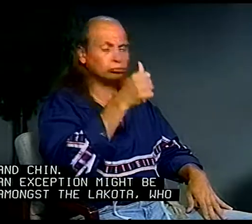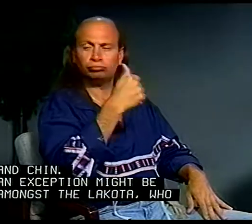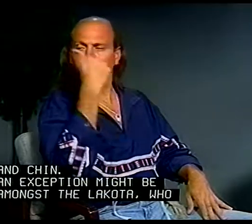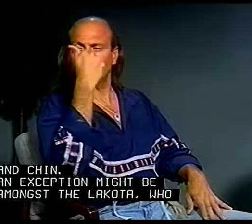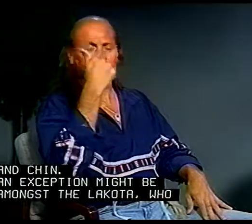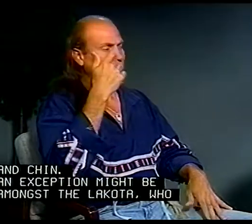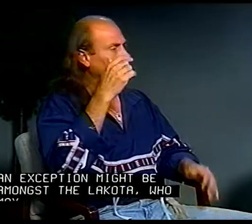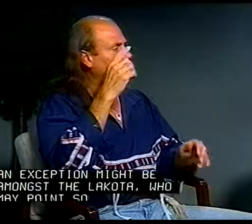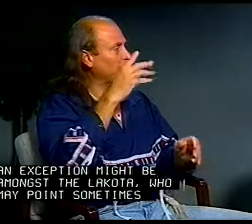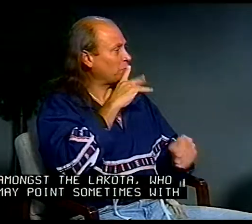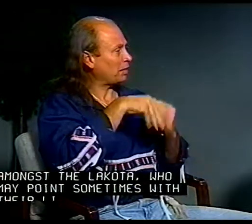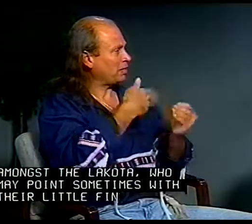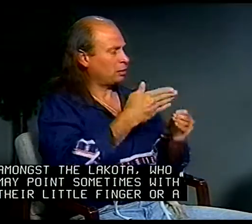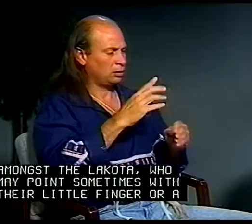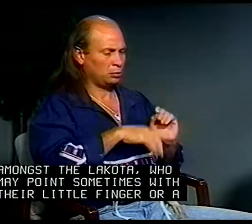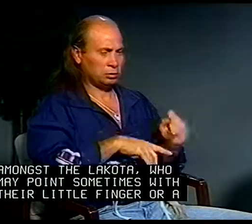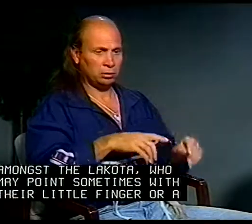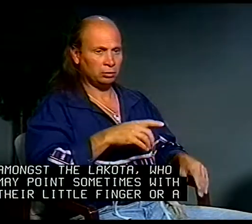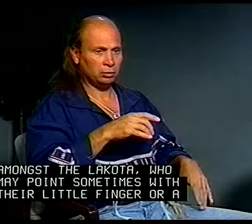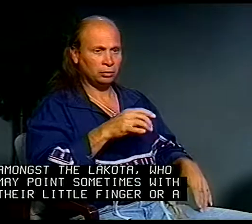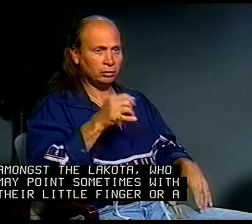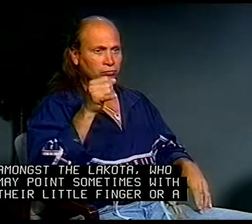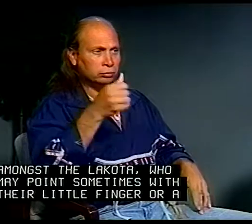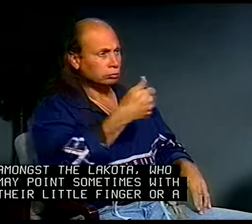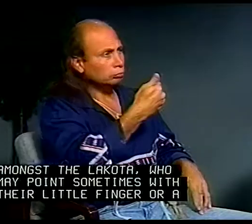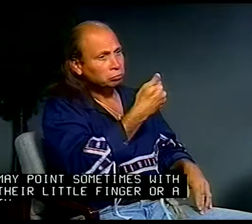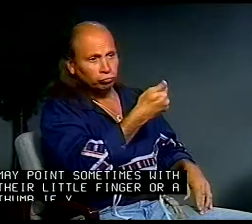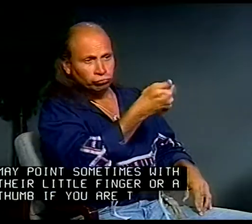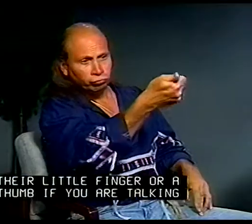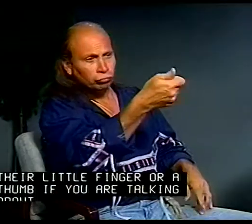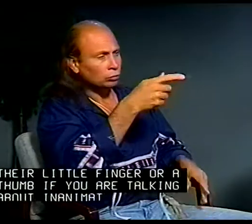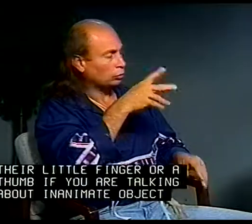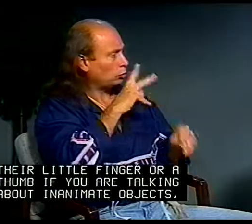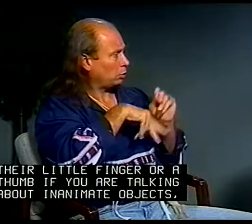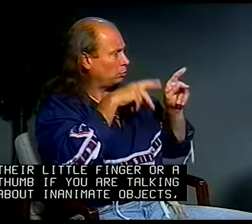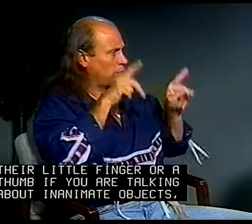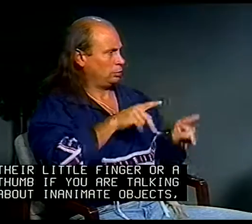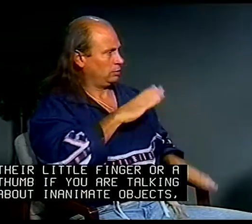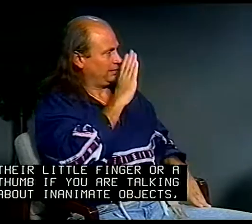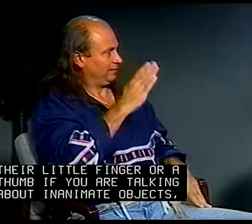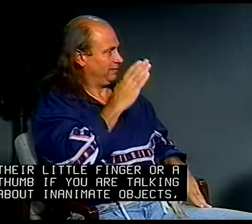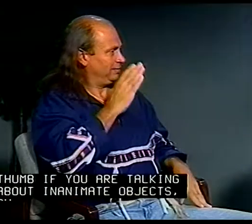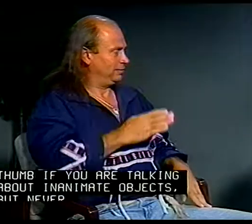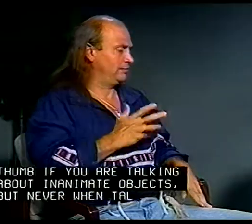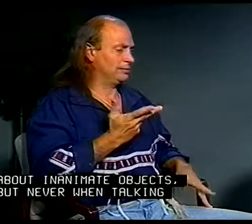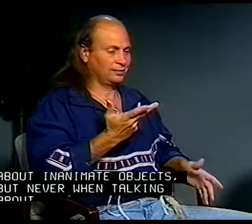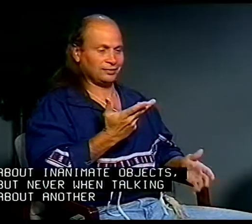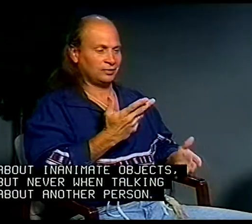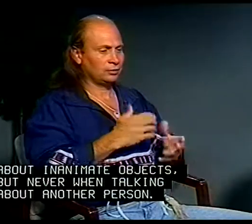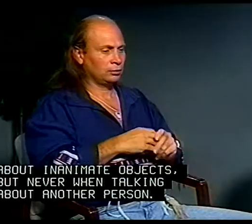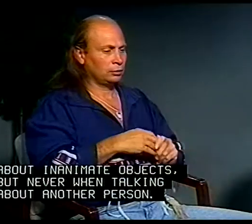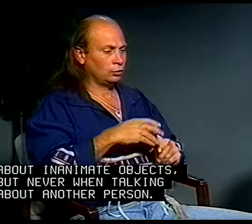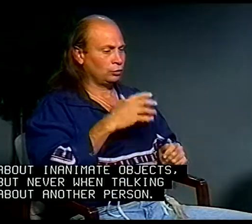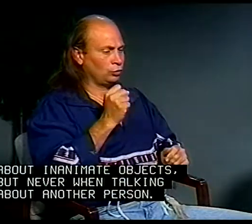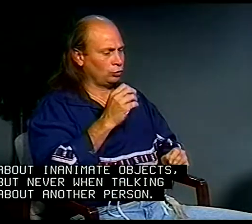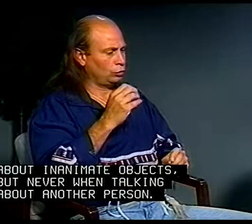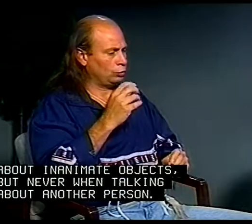might be amongst the Lakota, who may point sometimes with a little finger or thumbs, if you're talking about